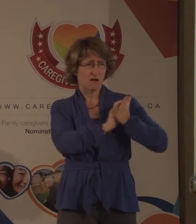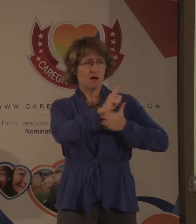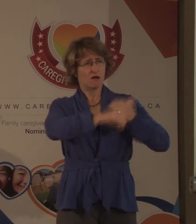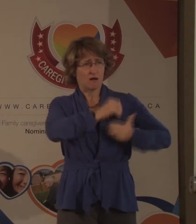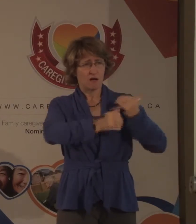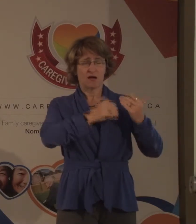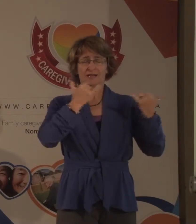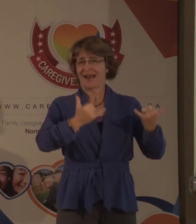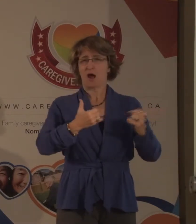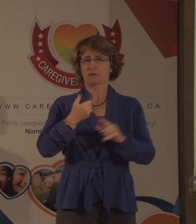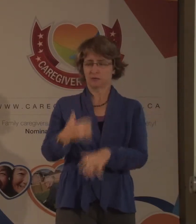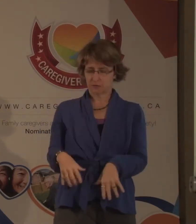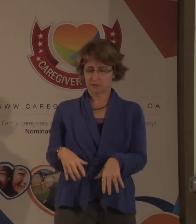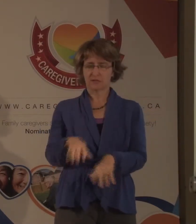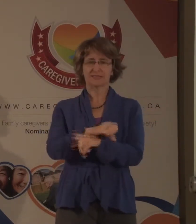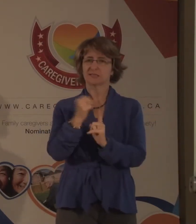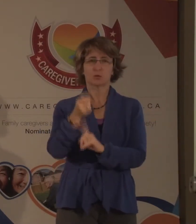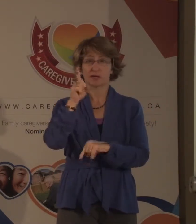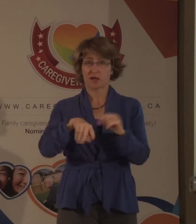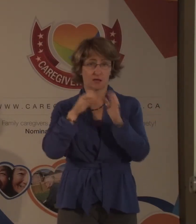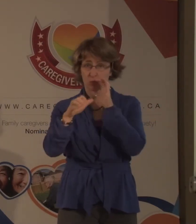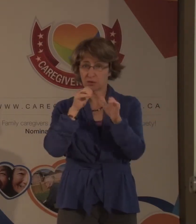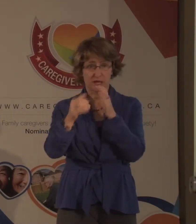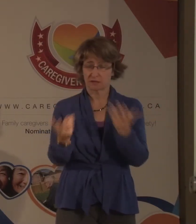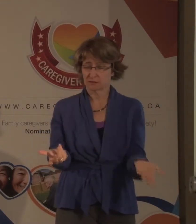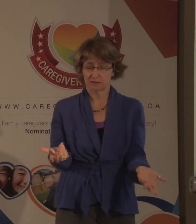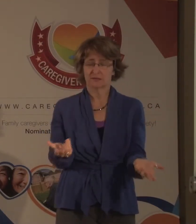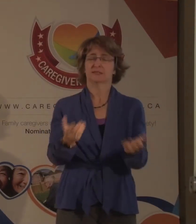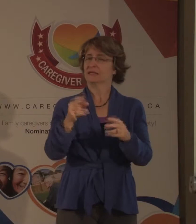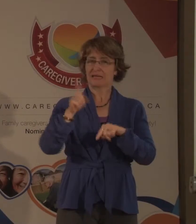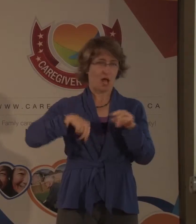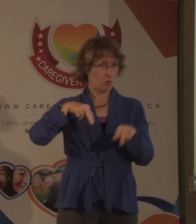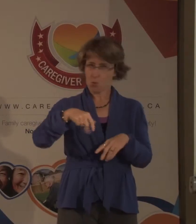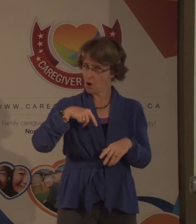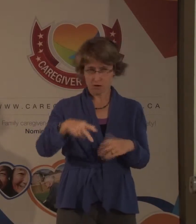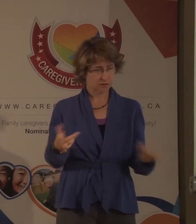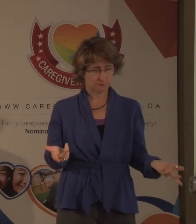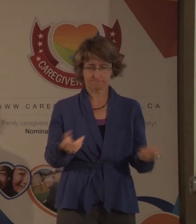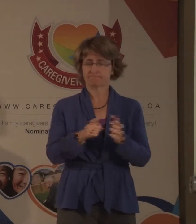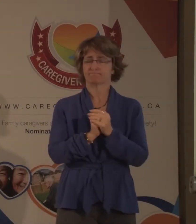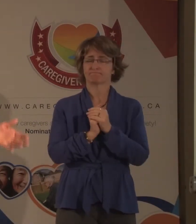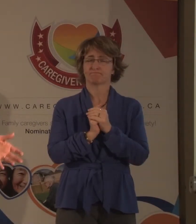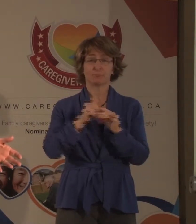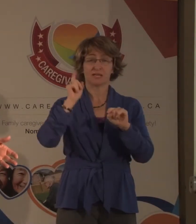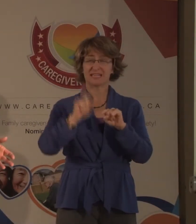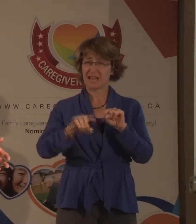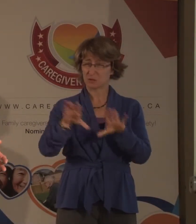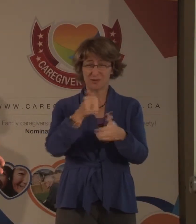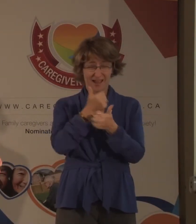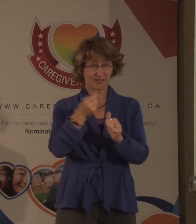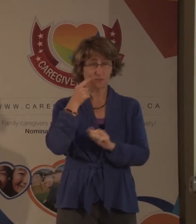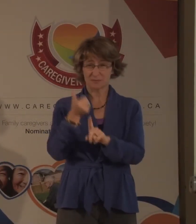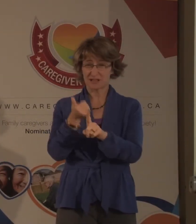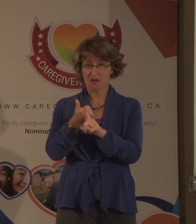now in a situation where he can't communicate, he can't walk, he can't do things for himself